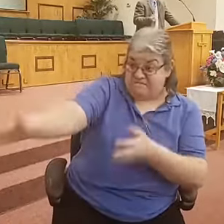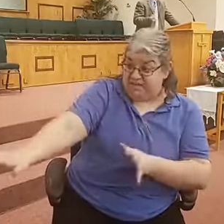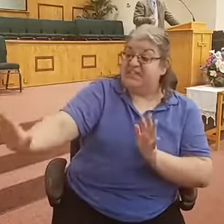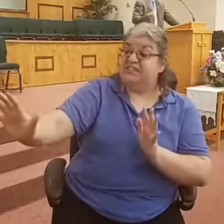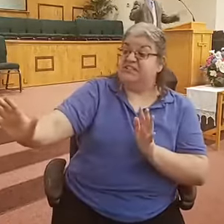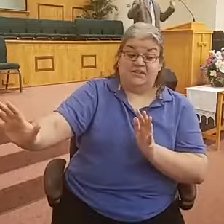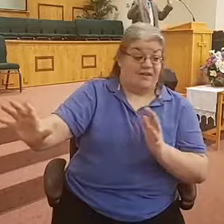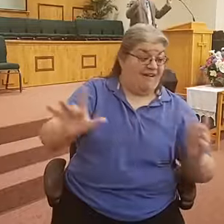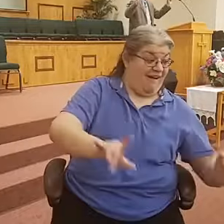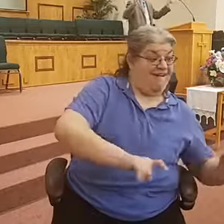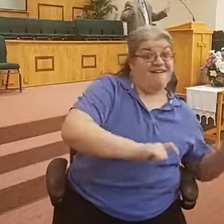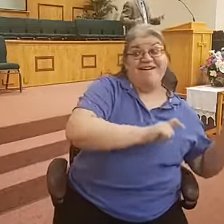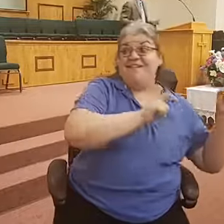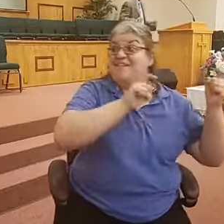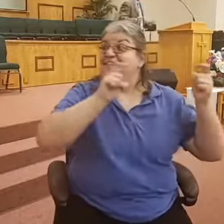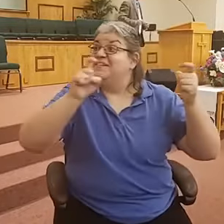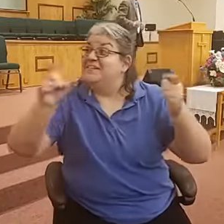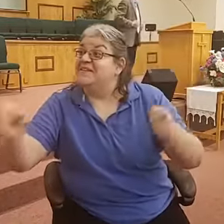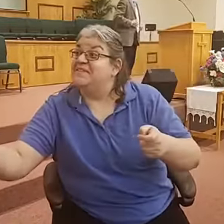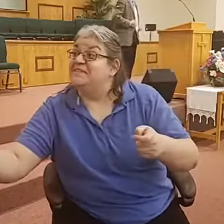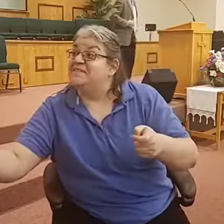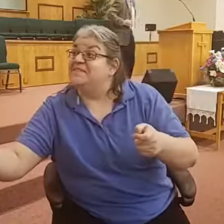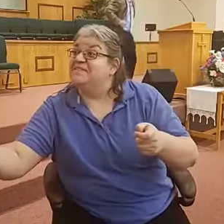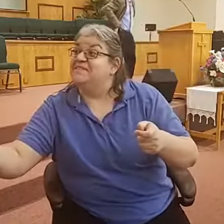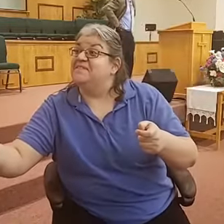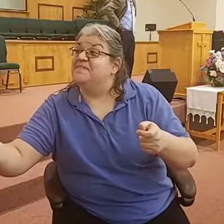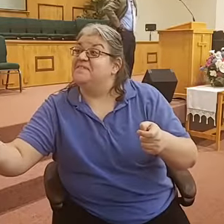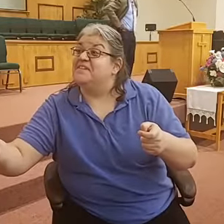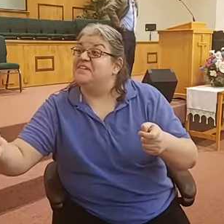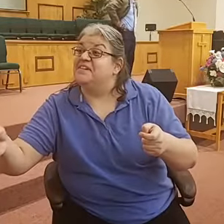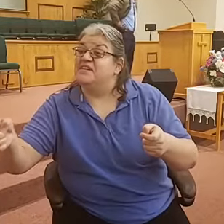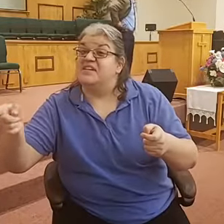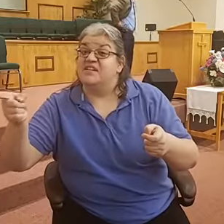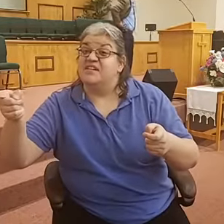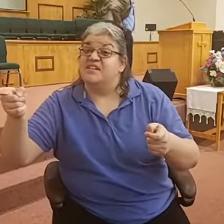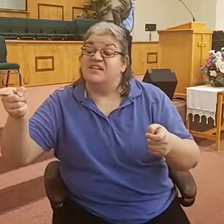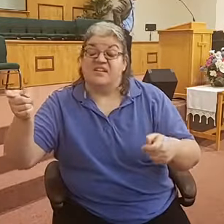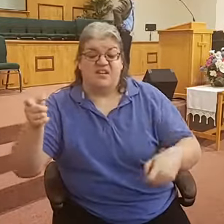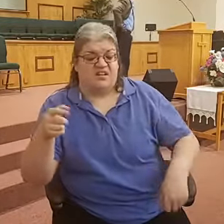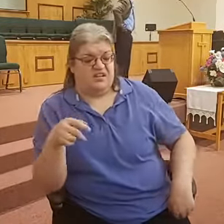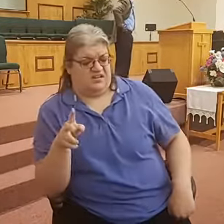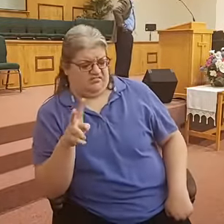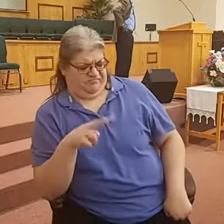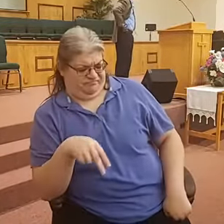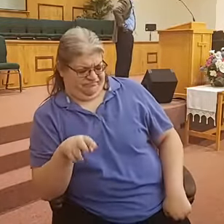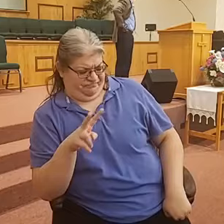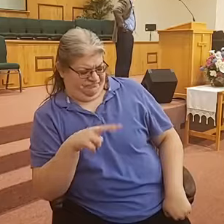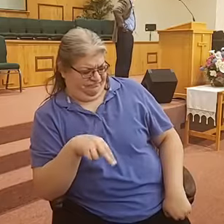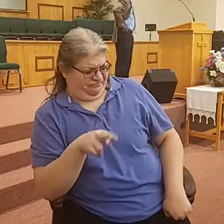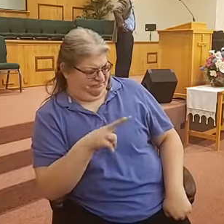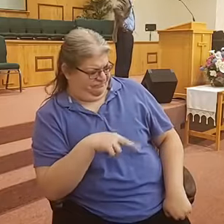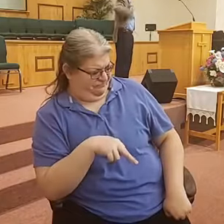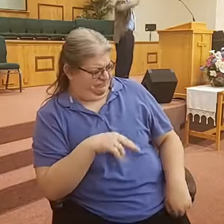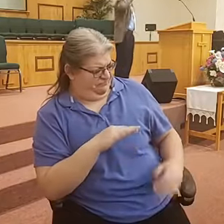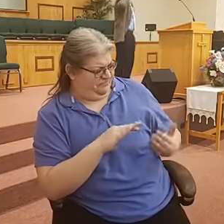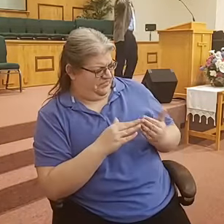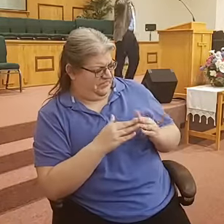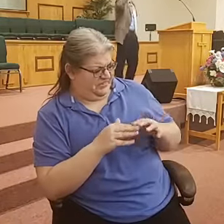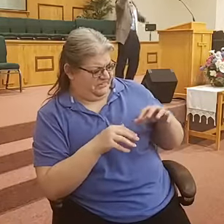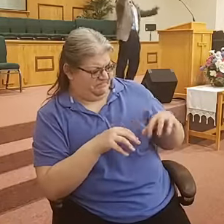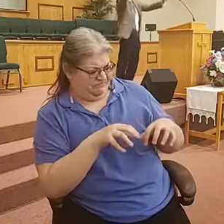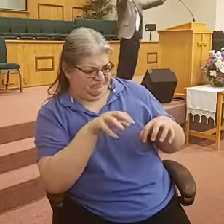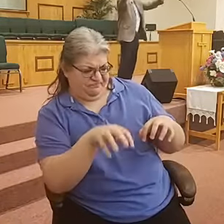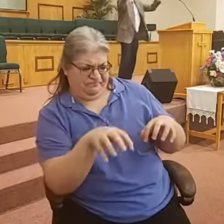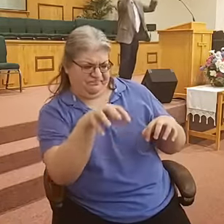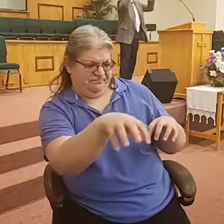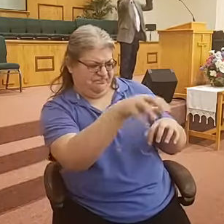gift. It's a gift. And he's looking at these cities. And there's this question